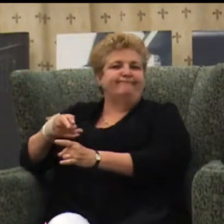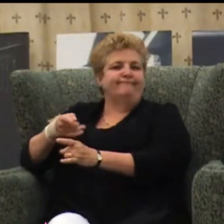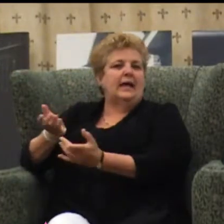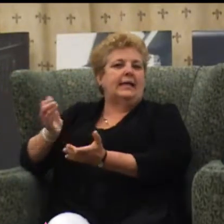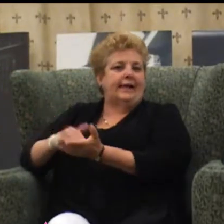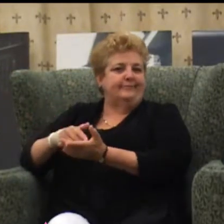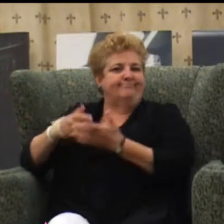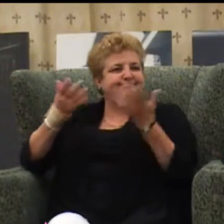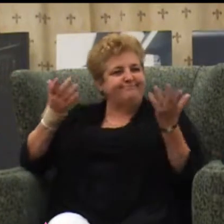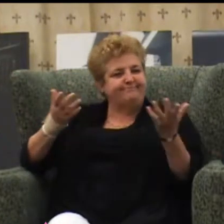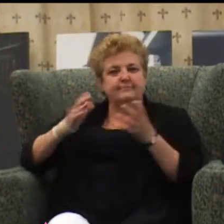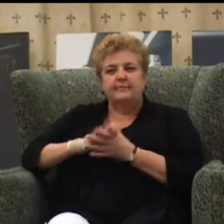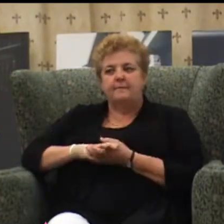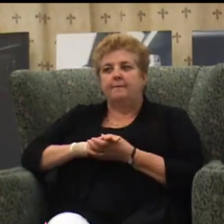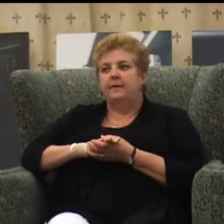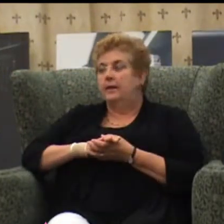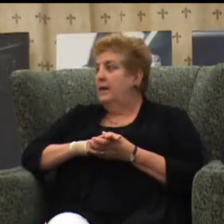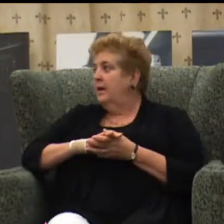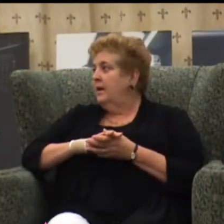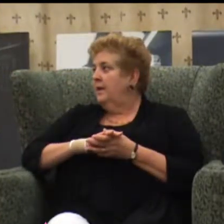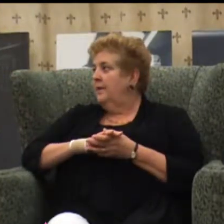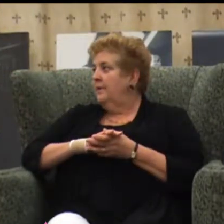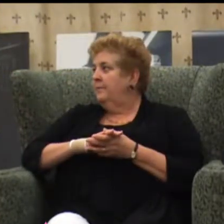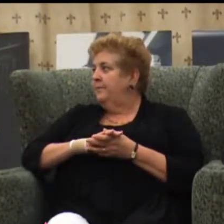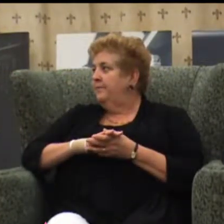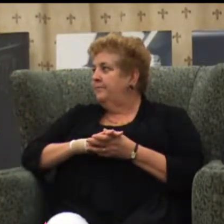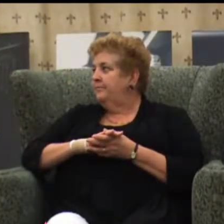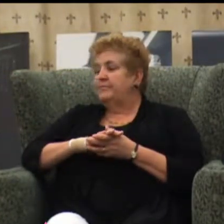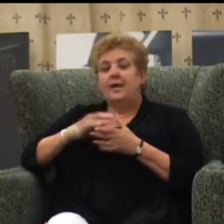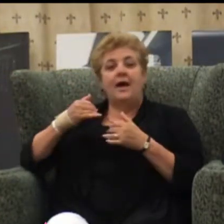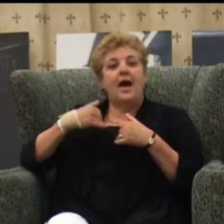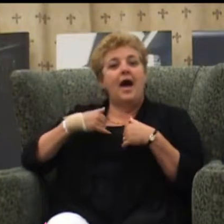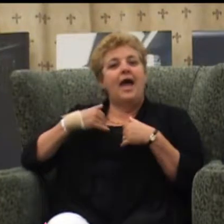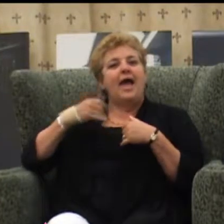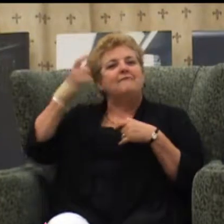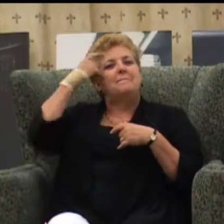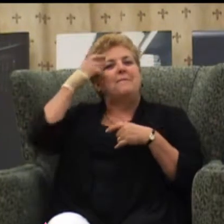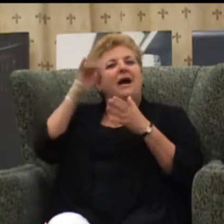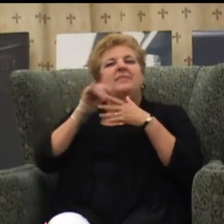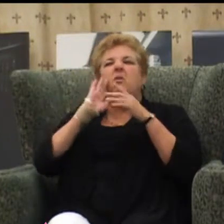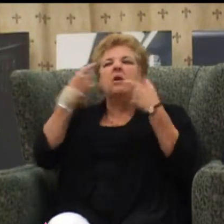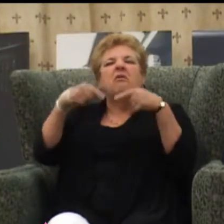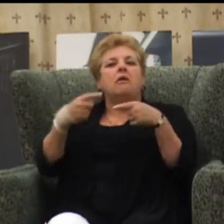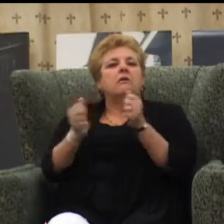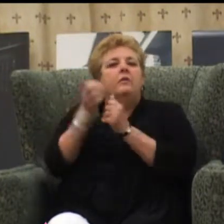I have a mind, a defiant mind, a mind that'll argue with anybody about anything at any